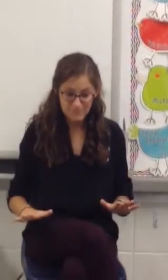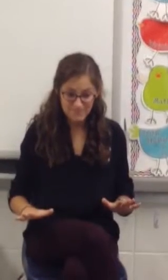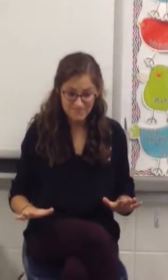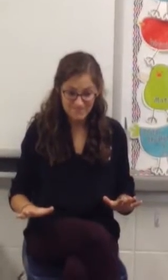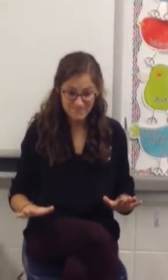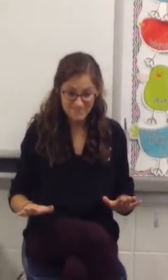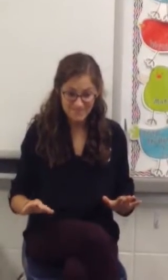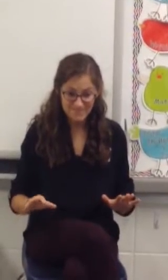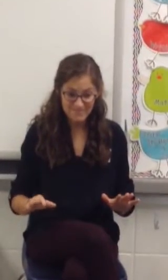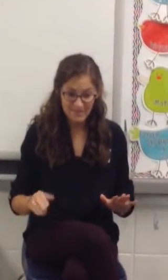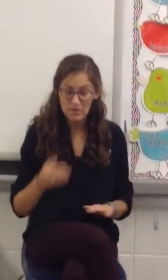All right.